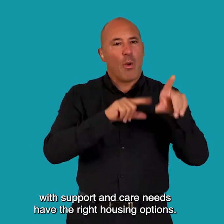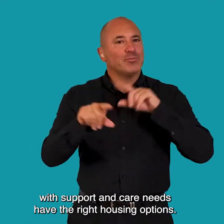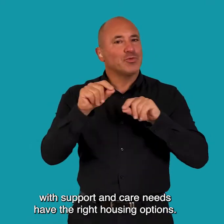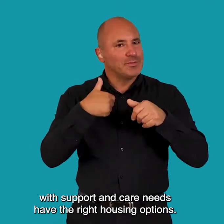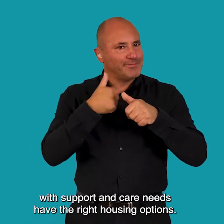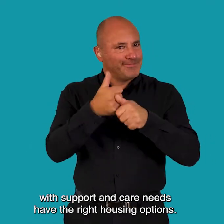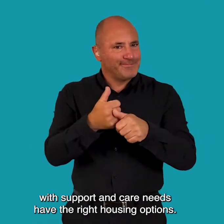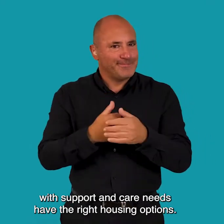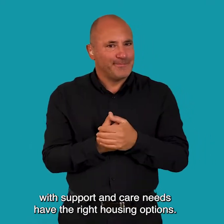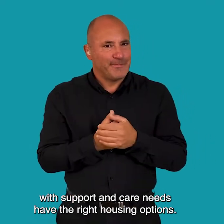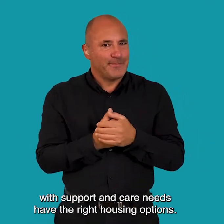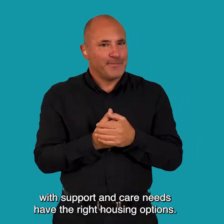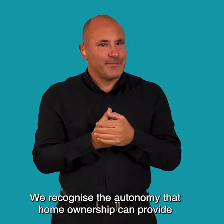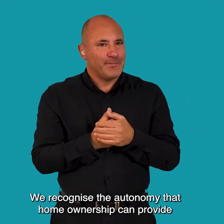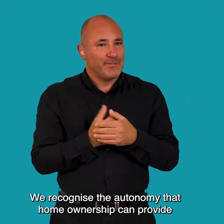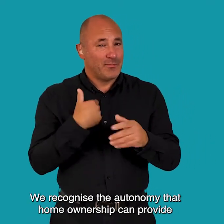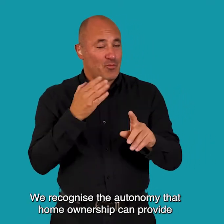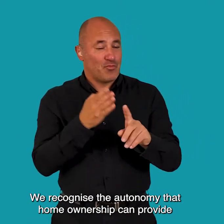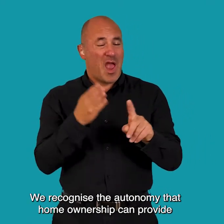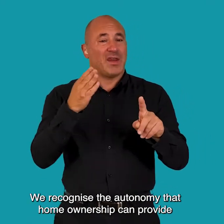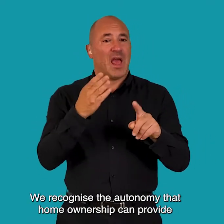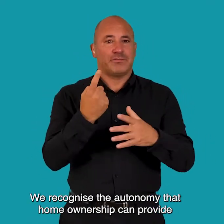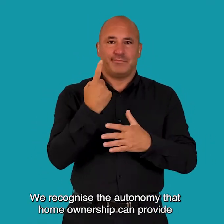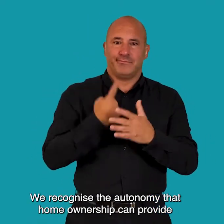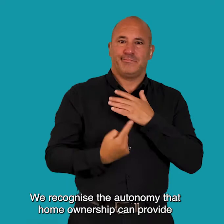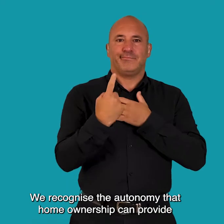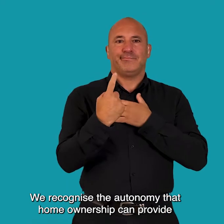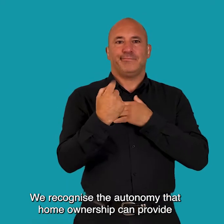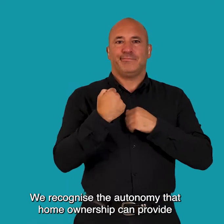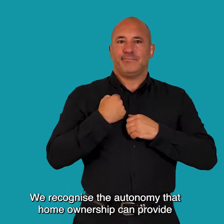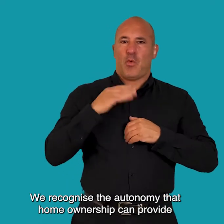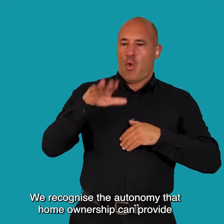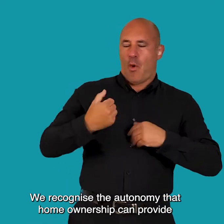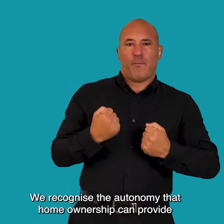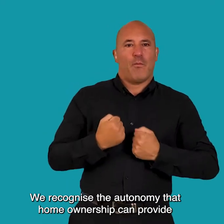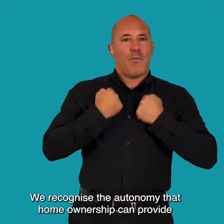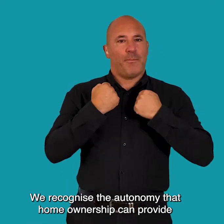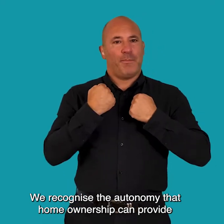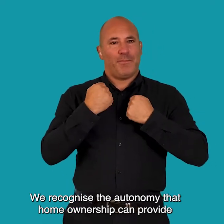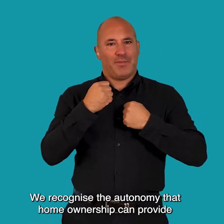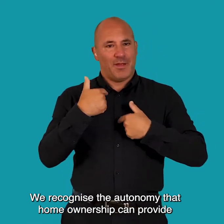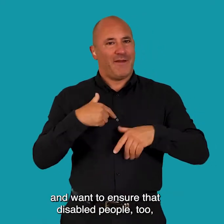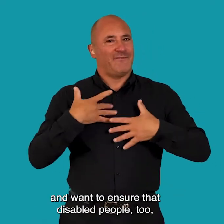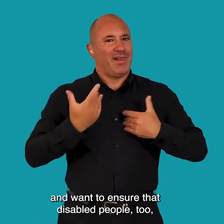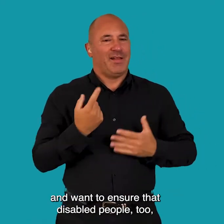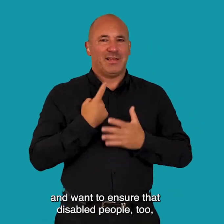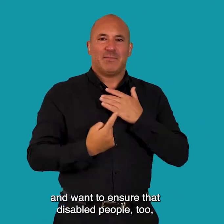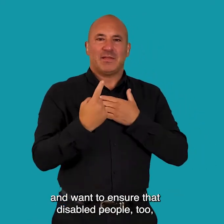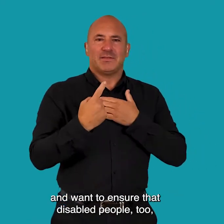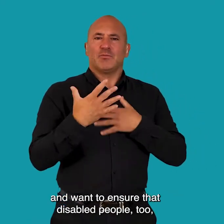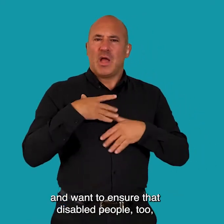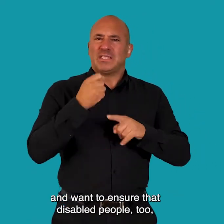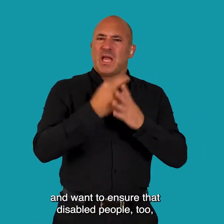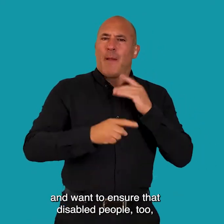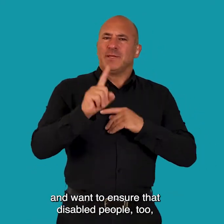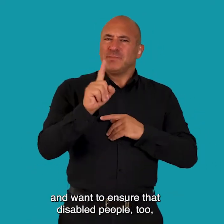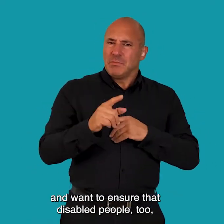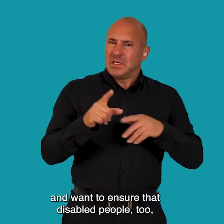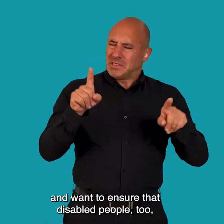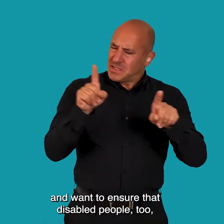options. We recognise the autonomy that home ownership can provide and want to ensure that disabled people, too,